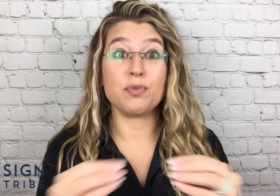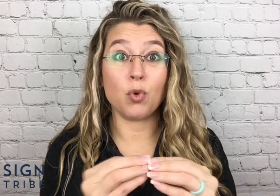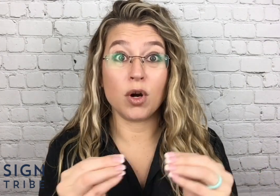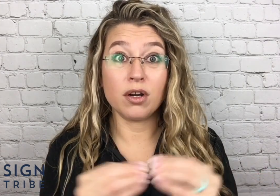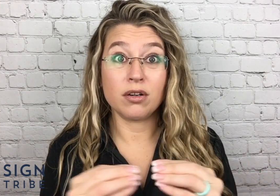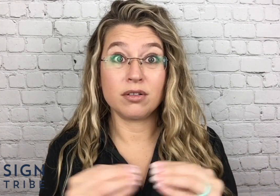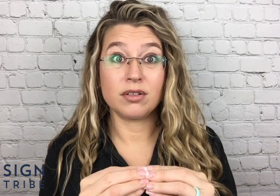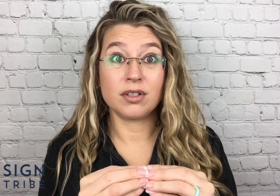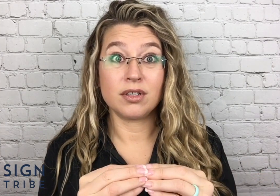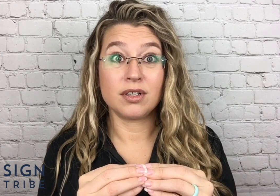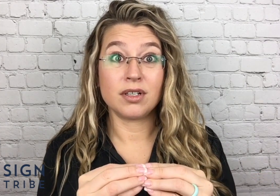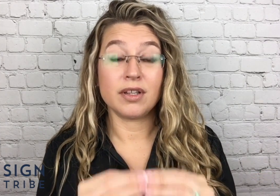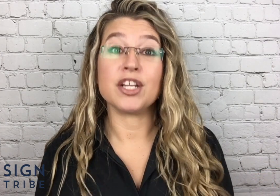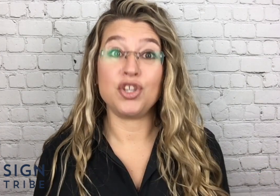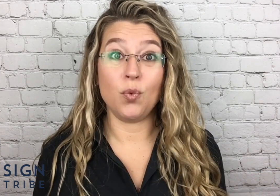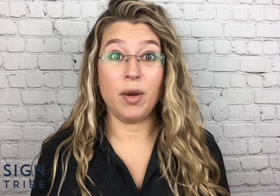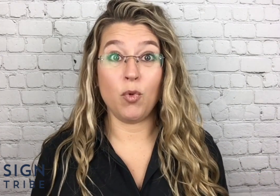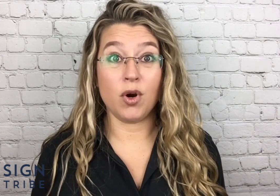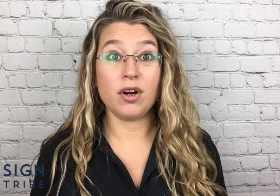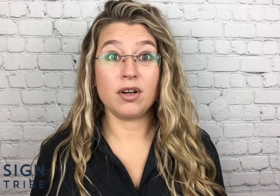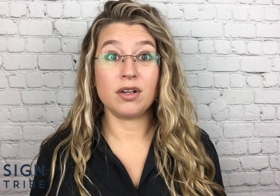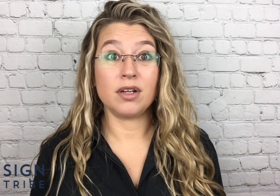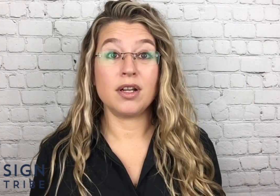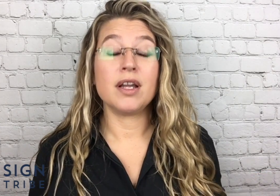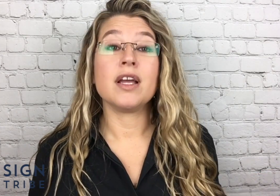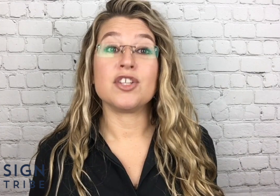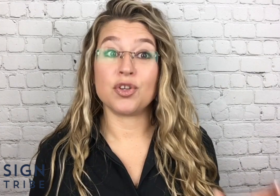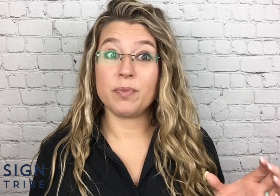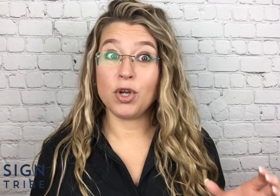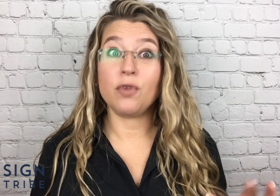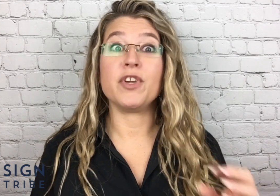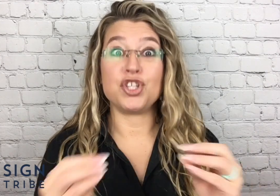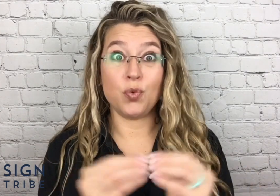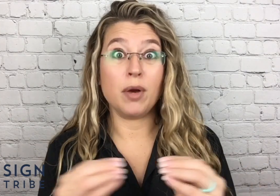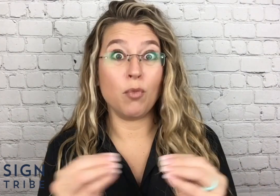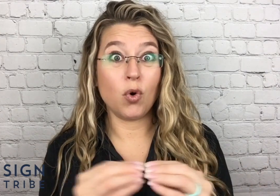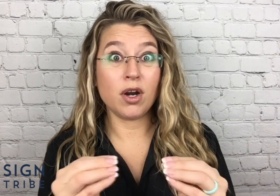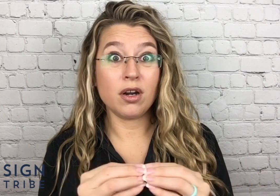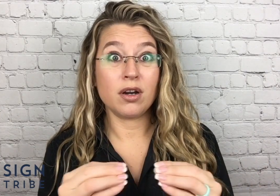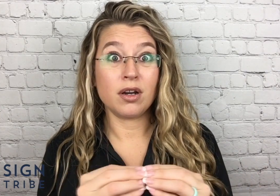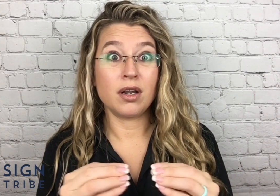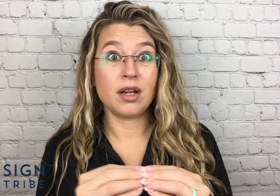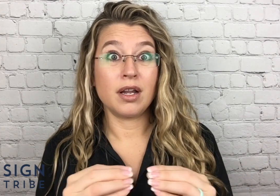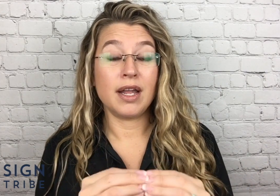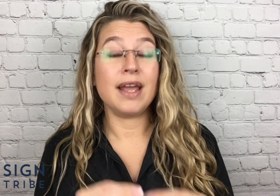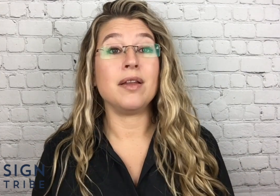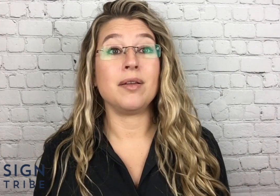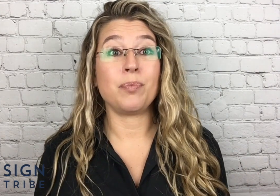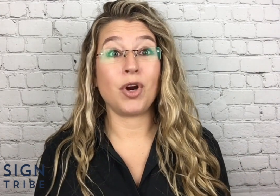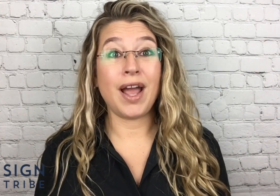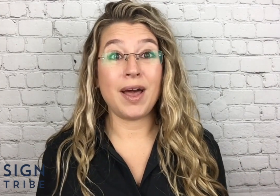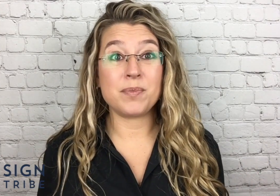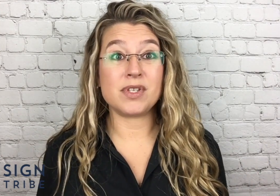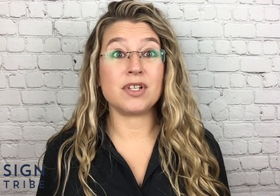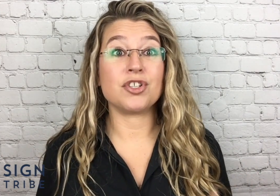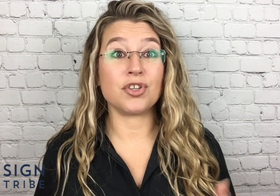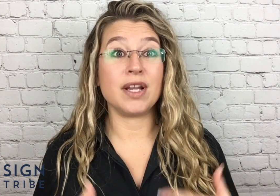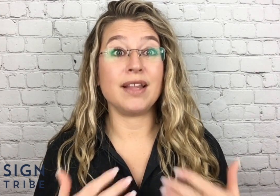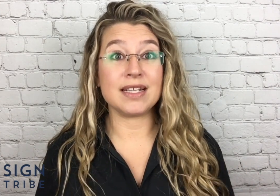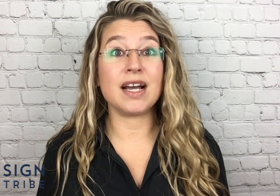more. Like, do you want more? Show them the goldfish, you want more? And perhaps during that time,